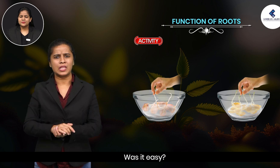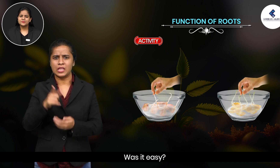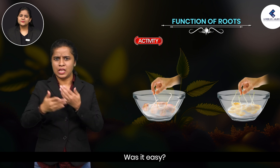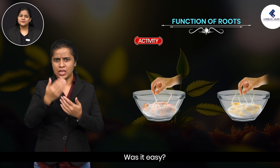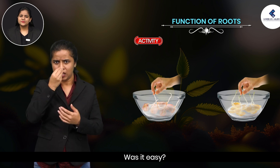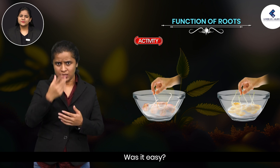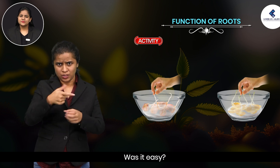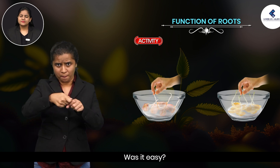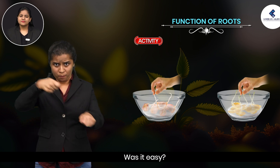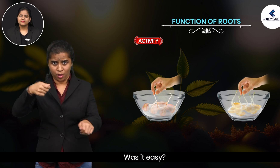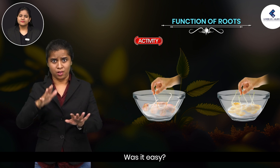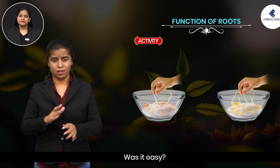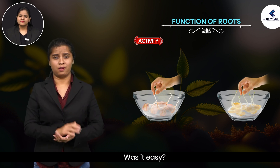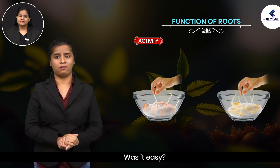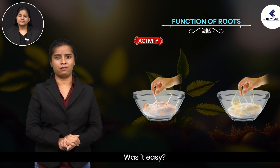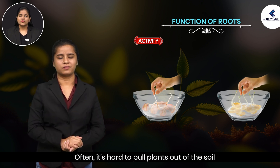easy?